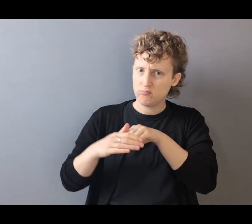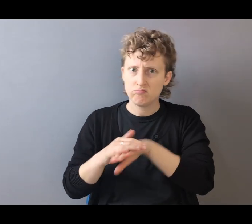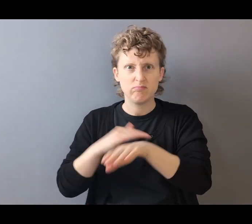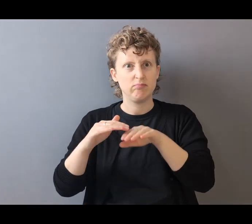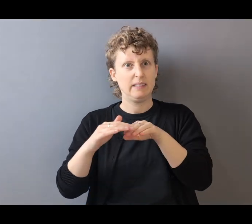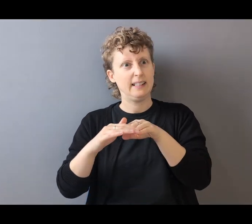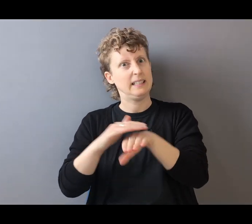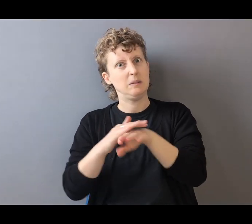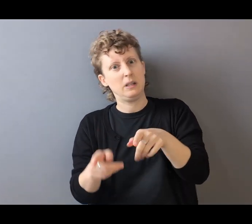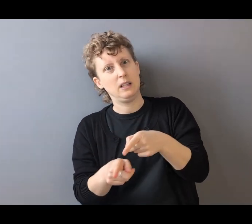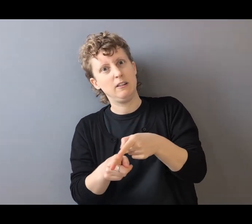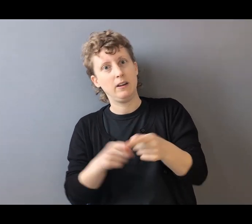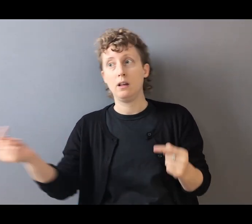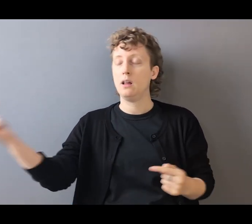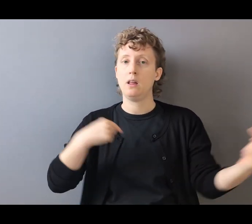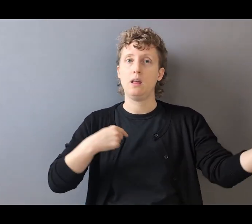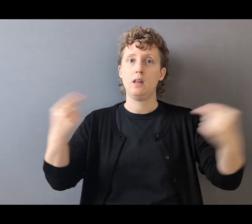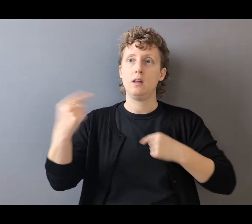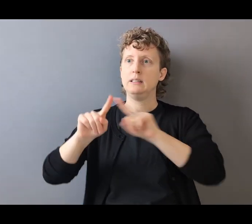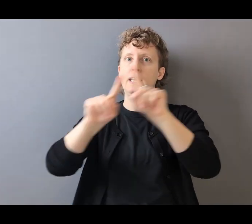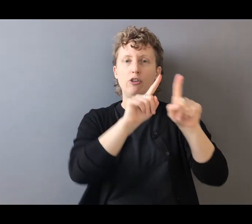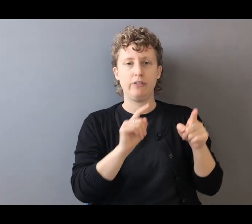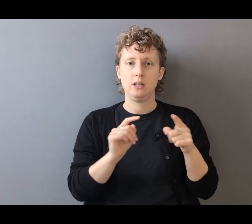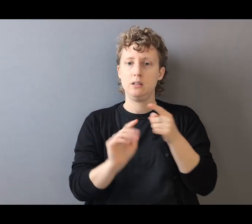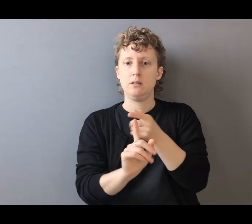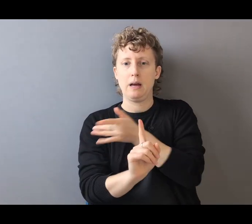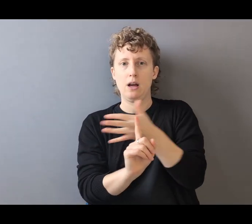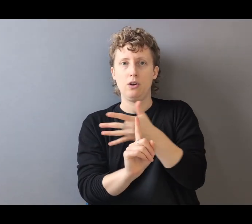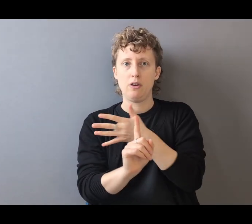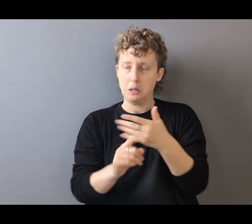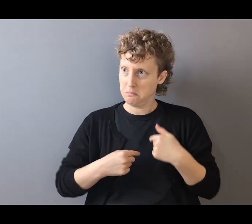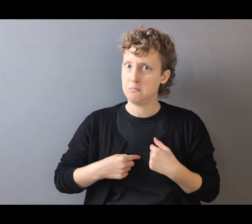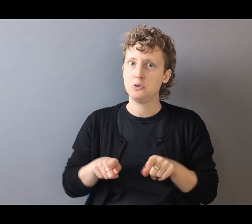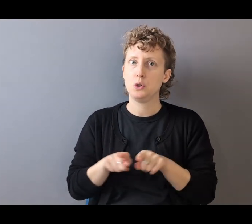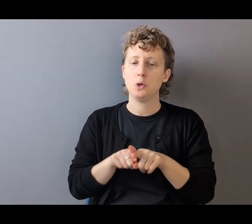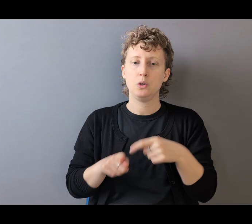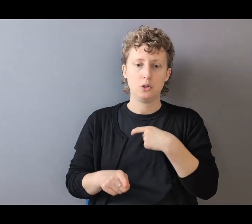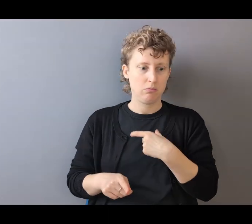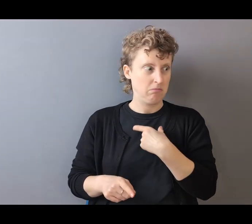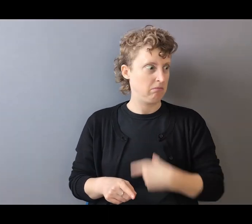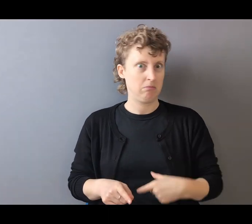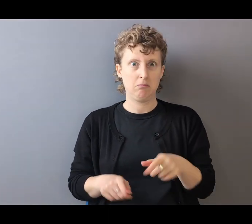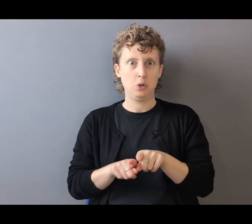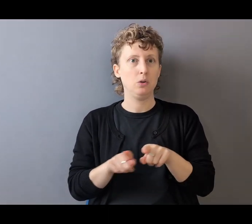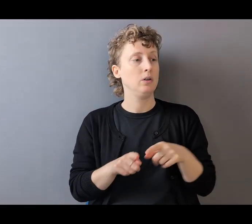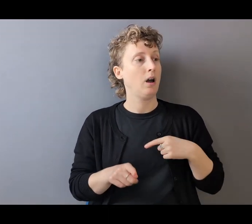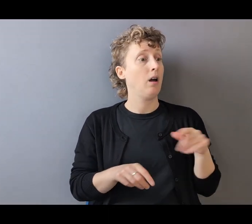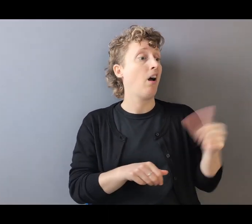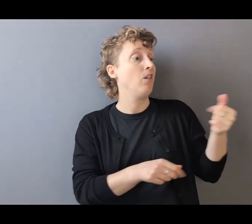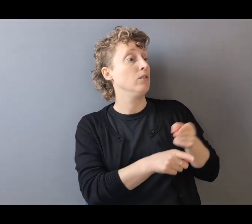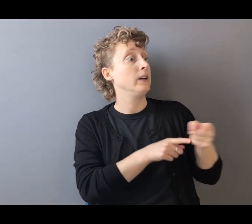this very, very interesting because it's the case of myself. And I have to say that it's very enriching coming from other fields and